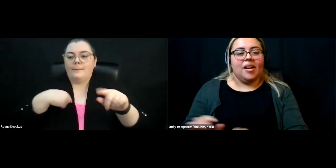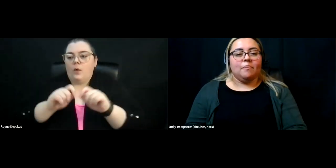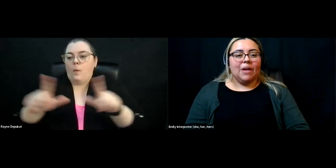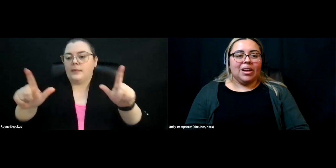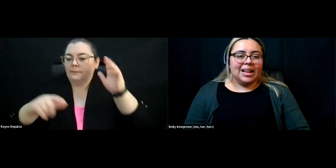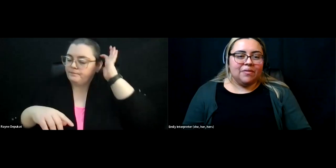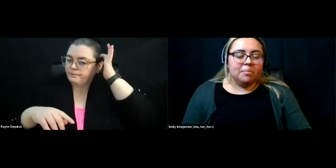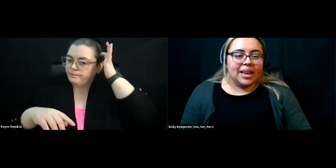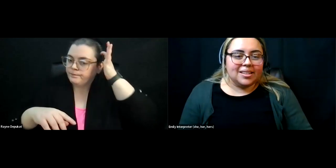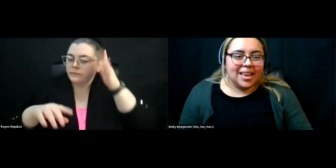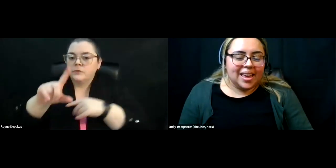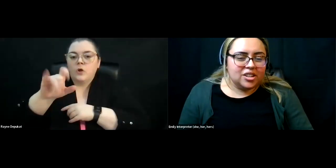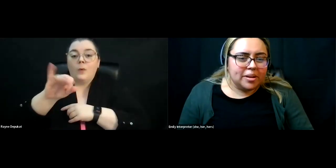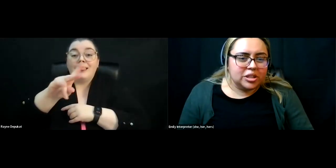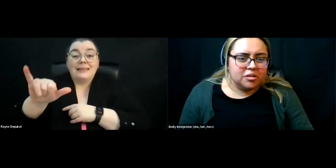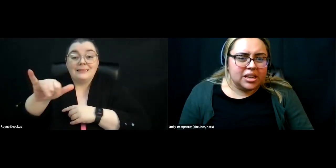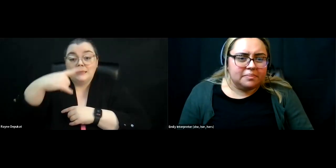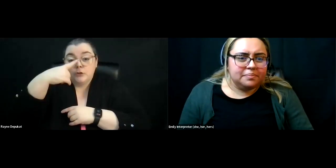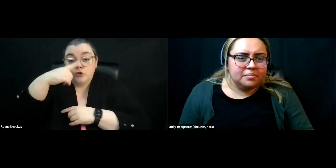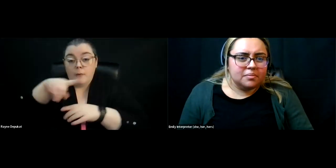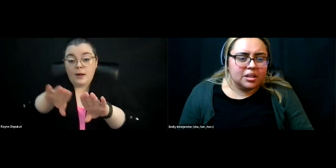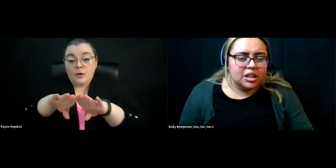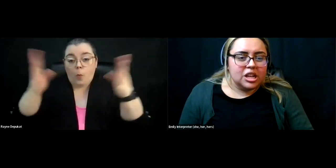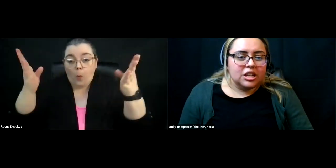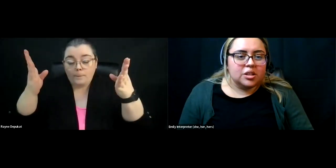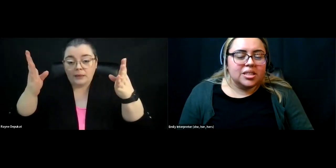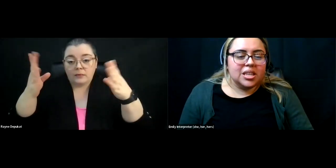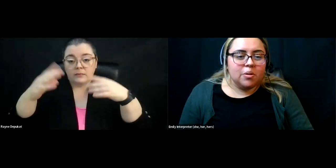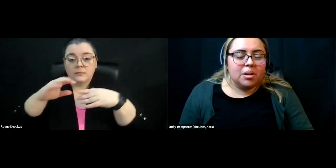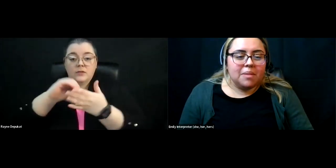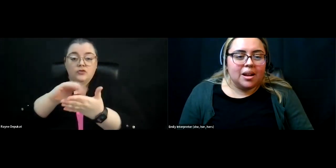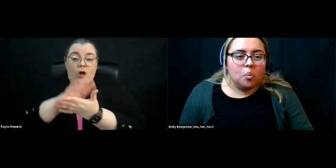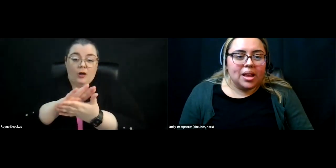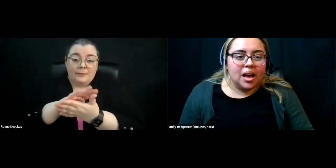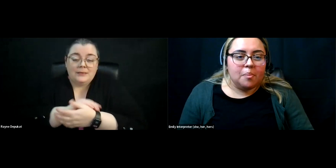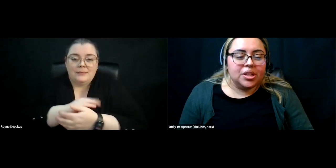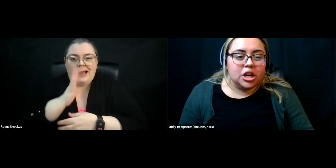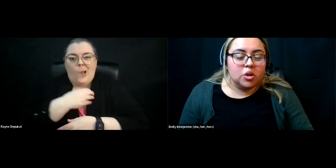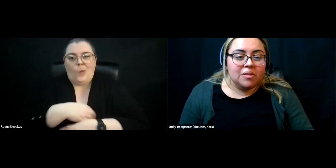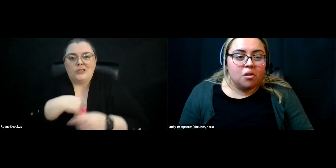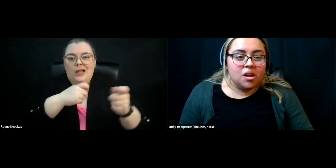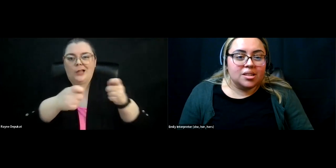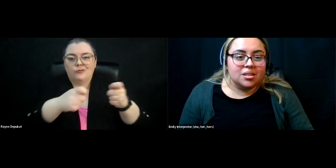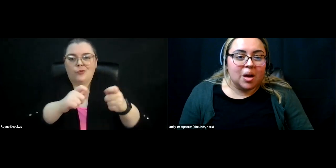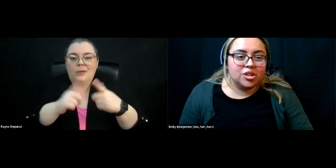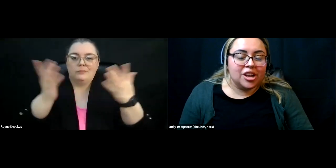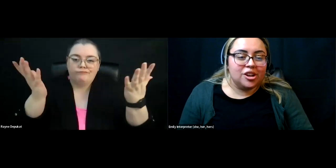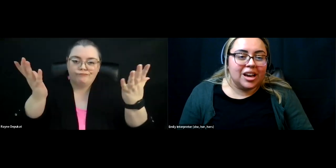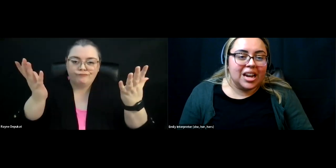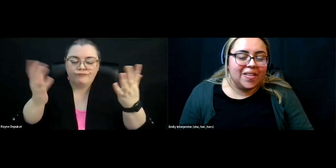All right, we're having a different plan because I can't share my screen. So Lindsay, if you wouldn't mind opening up the document for us, I wish I could kind of have